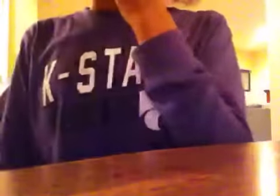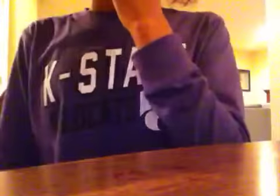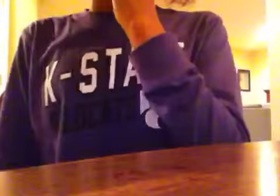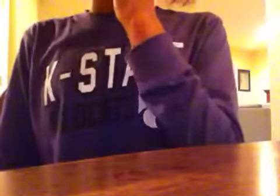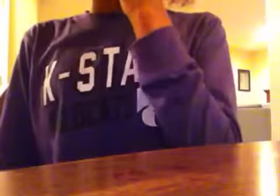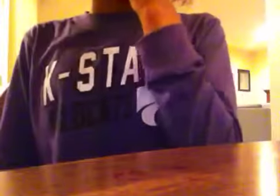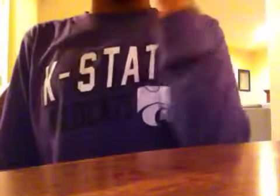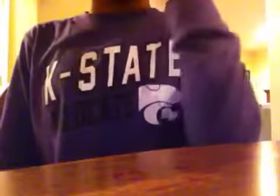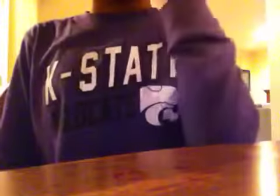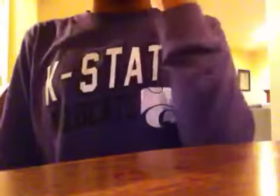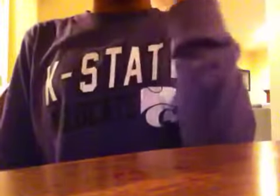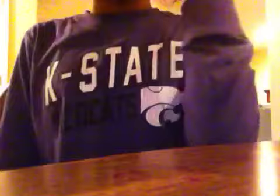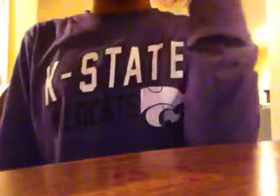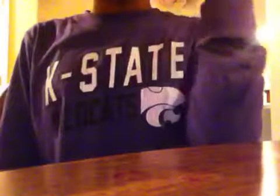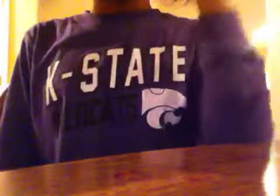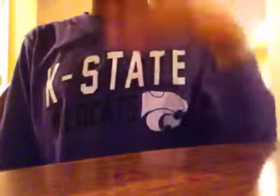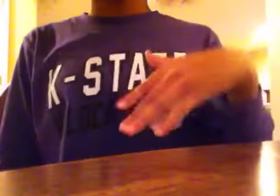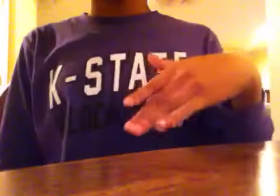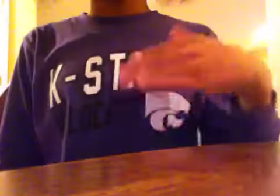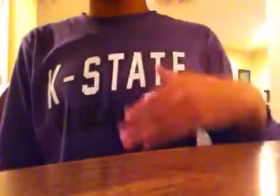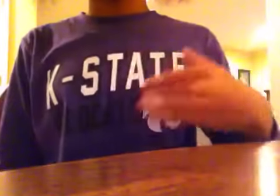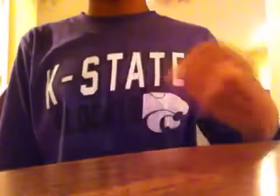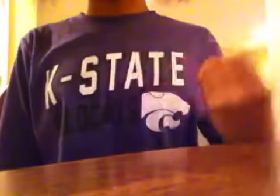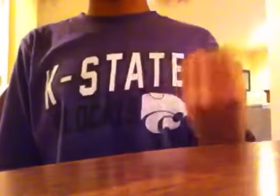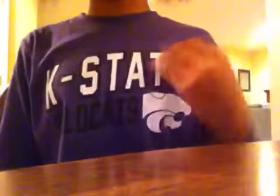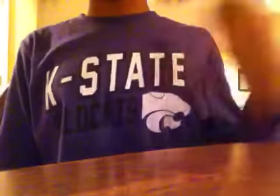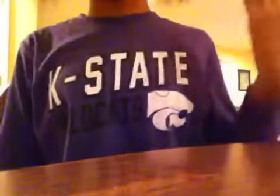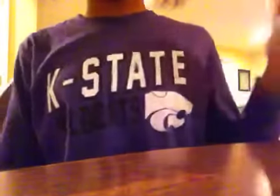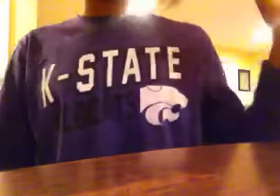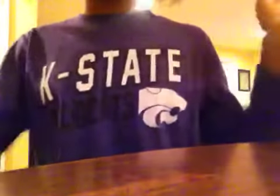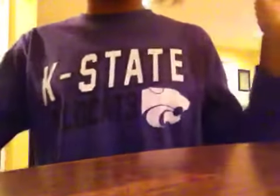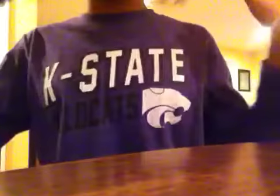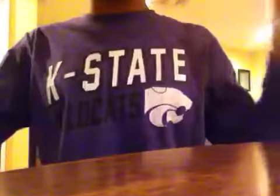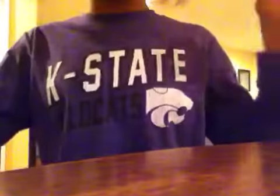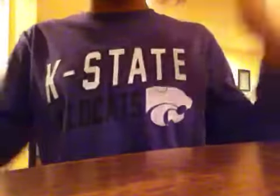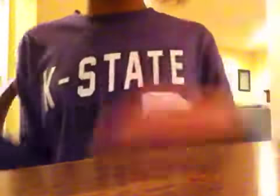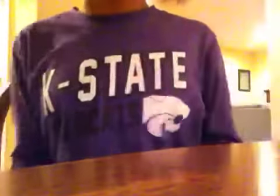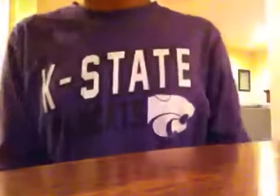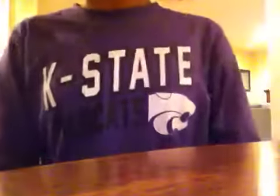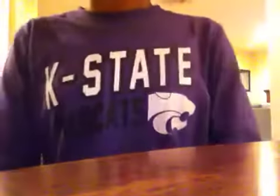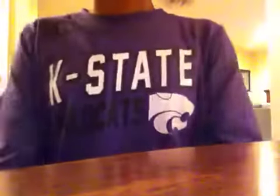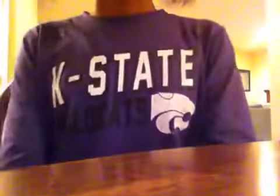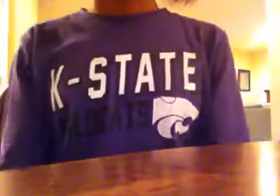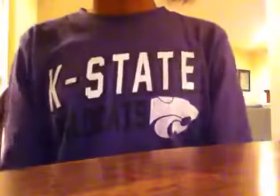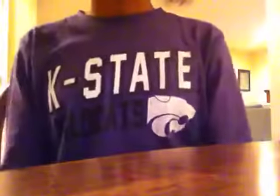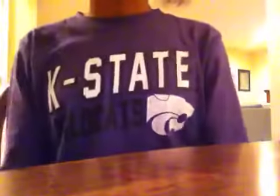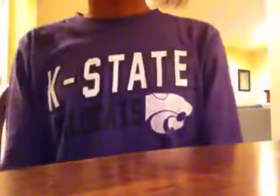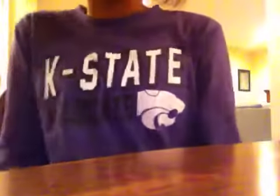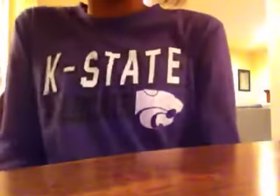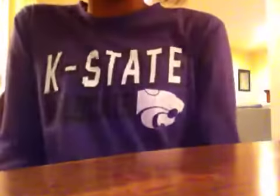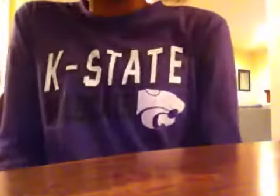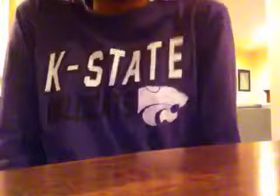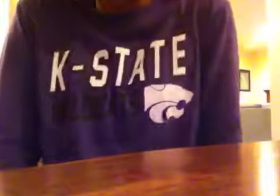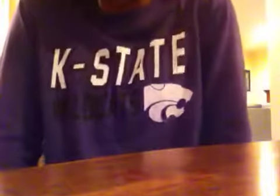a lot of people watch this video before tomorrow or just in the morning or whatever so you can sign it to your parents a friend